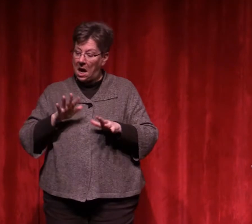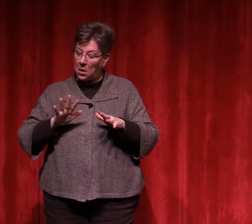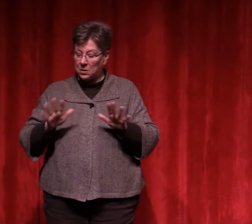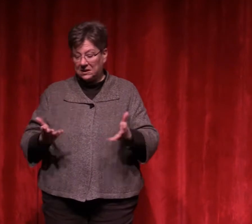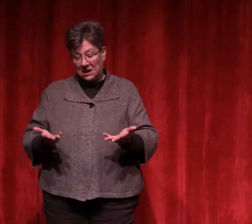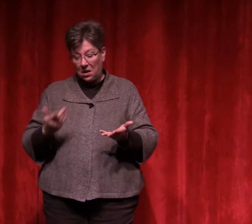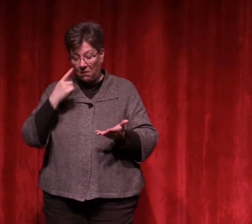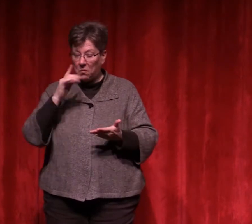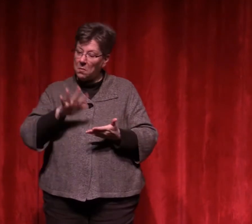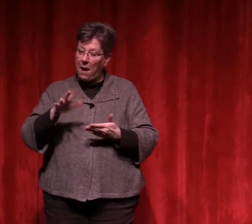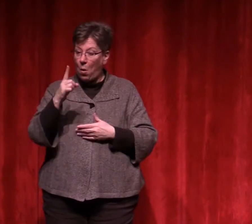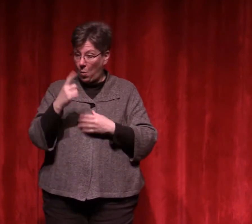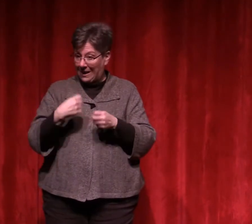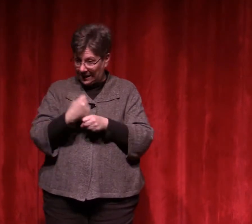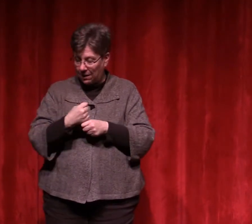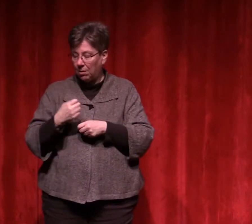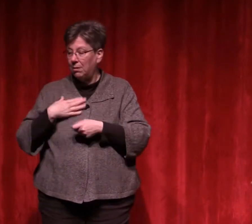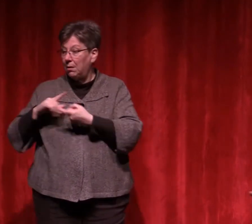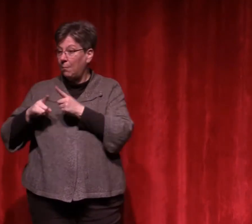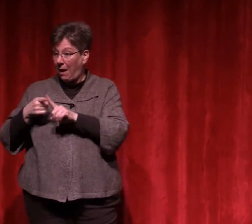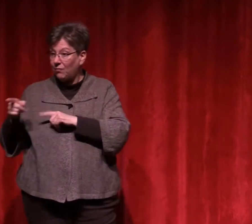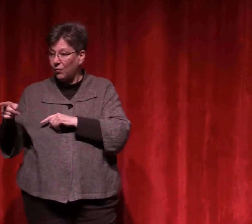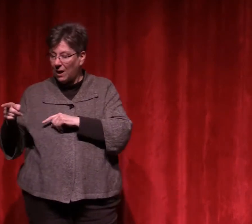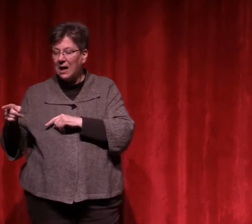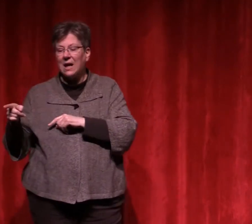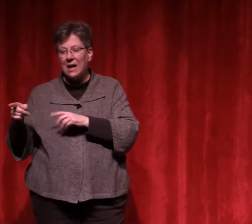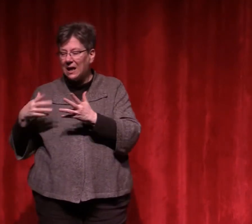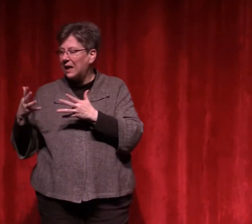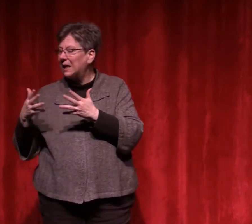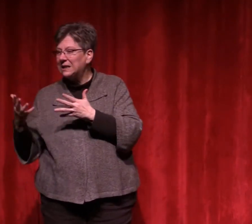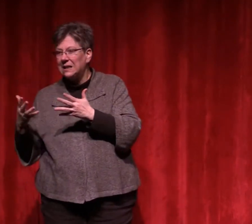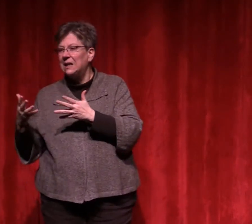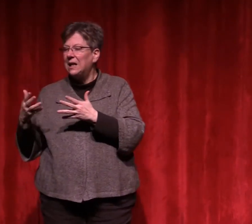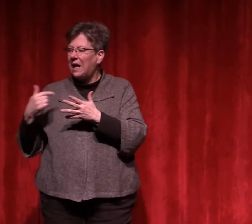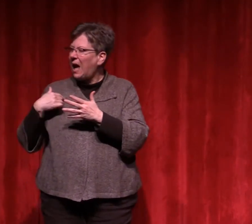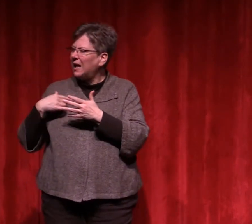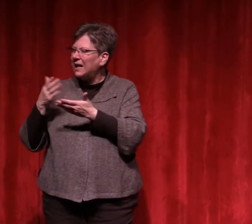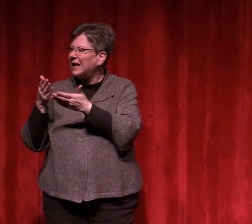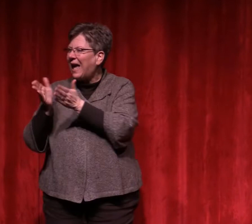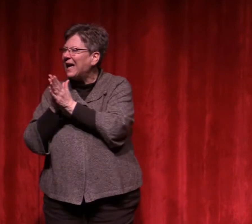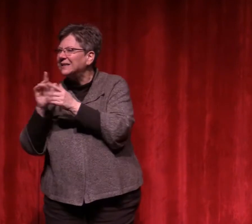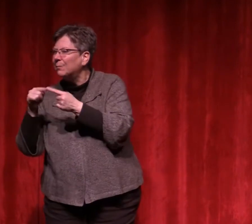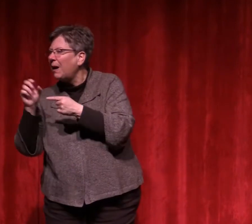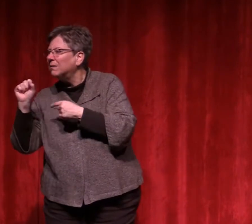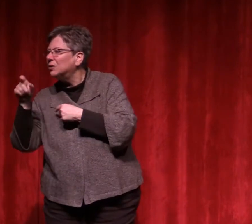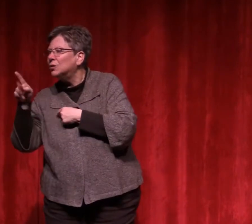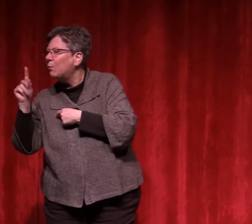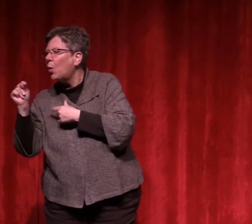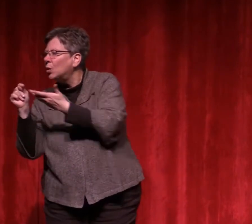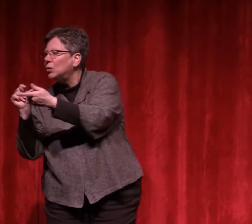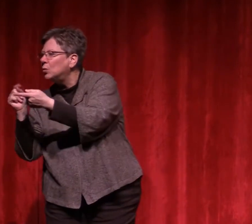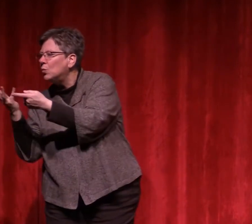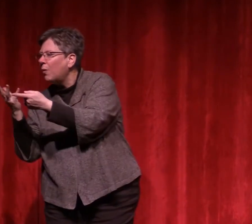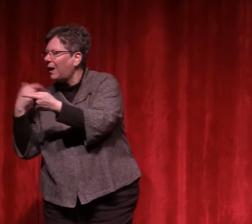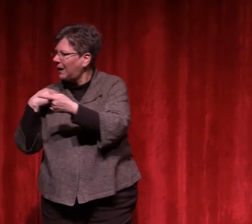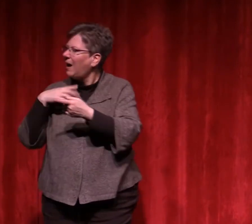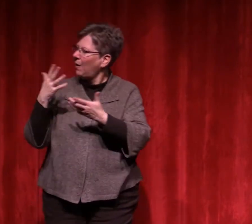a year. And one of my good friends, I was struggling looking for a sport, soccer, nah. But my buddy